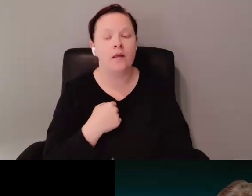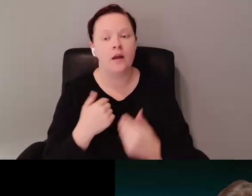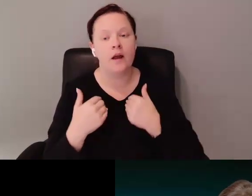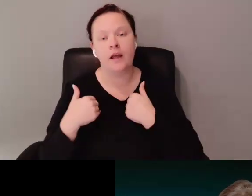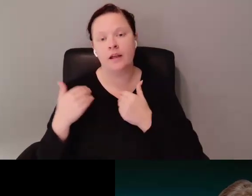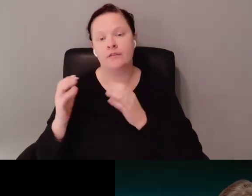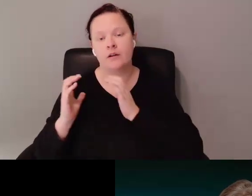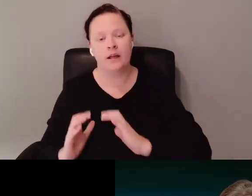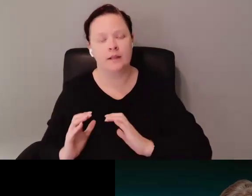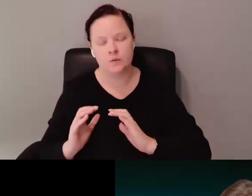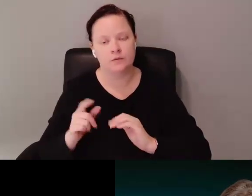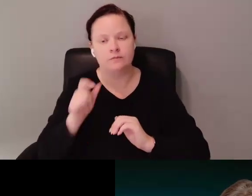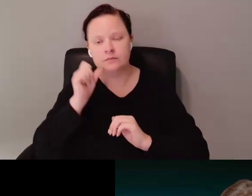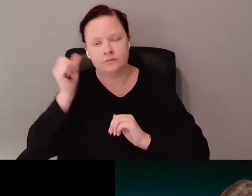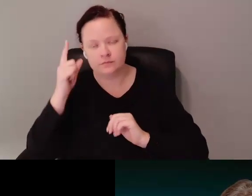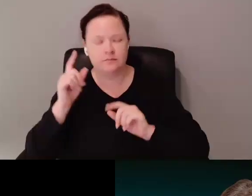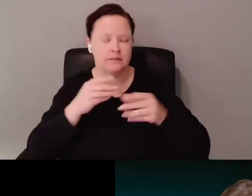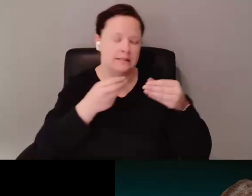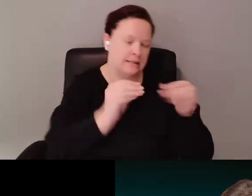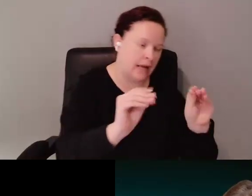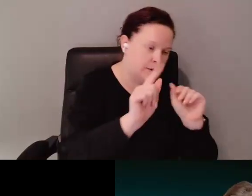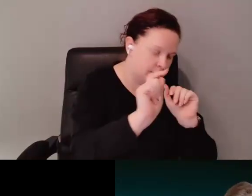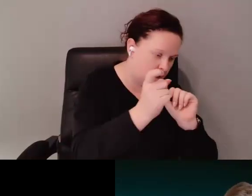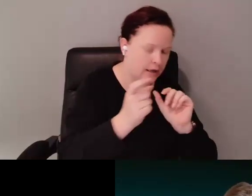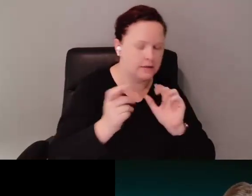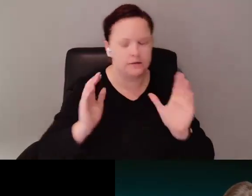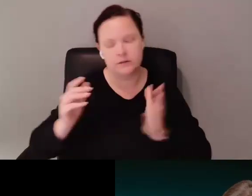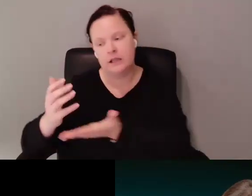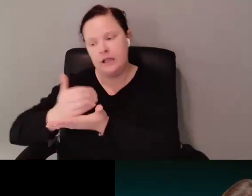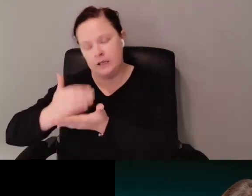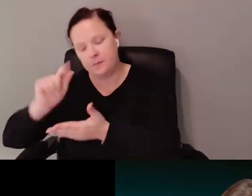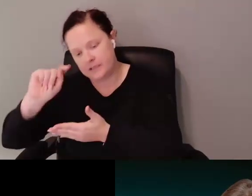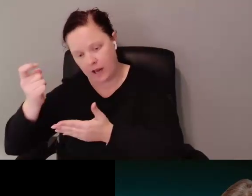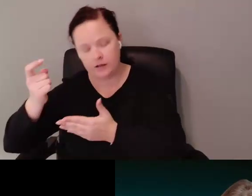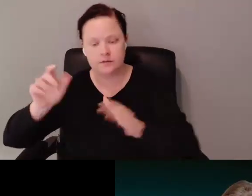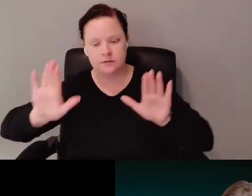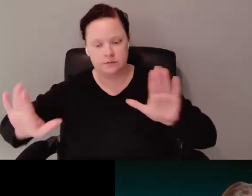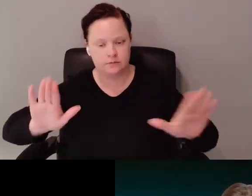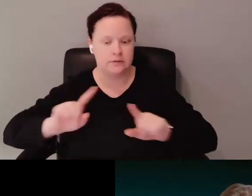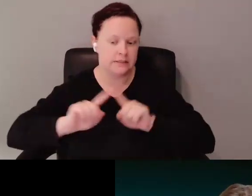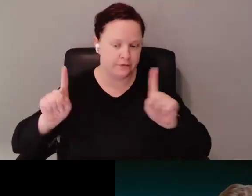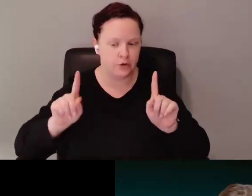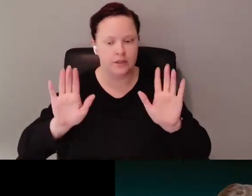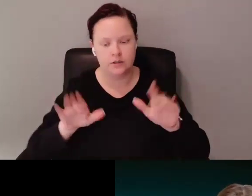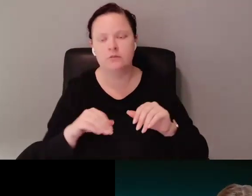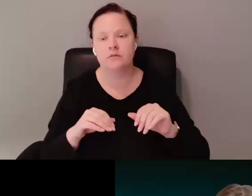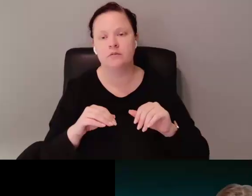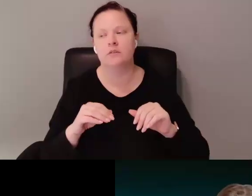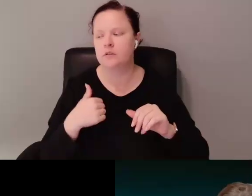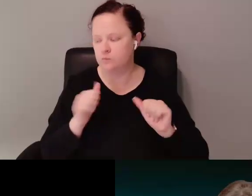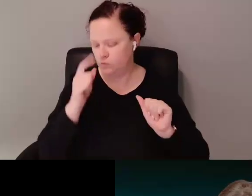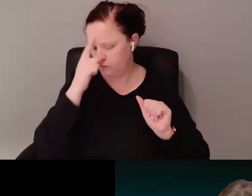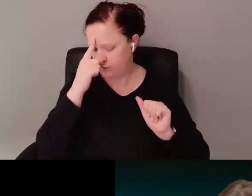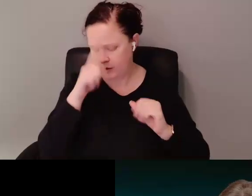clients that don't understand the sales tax and then the income tax. I was just trying to think about